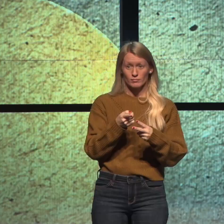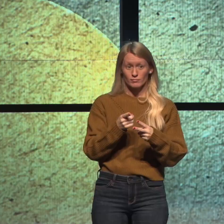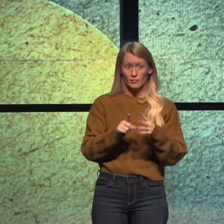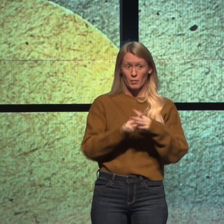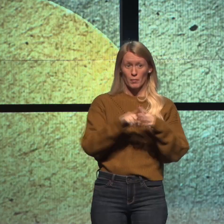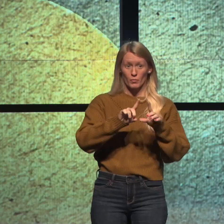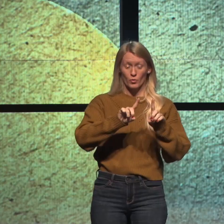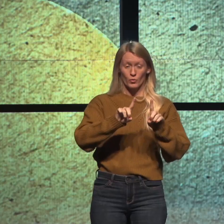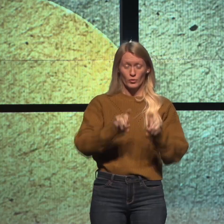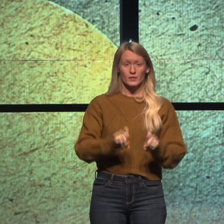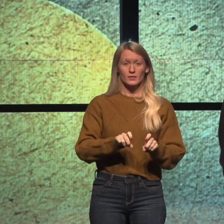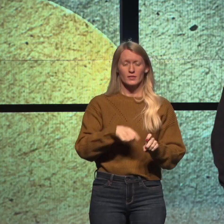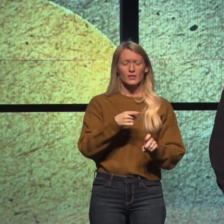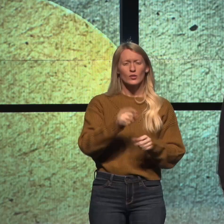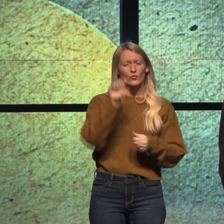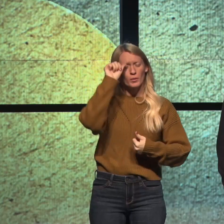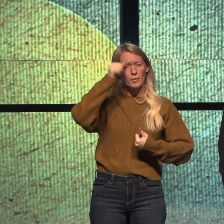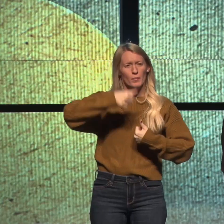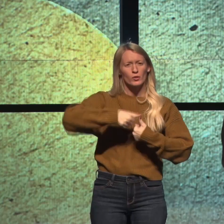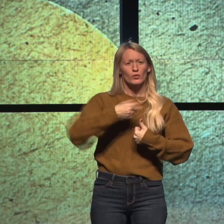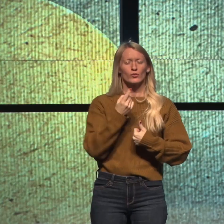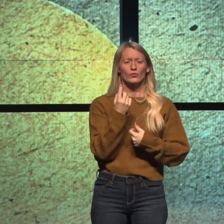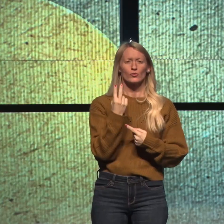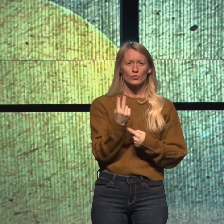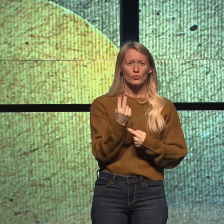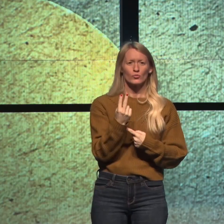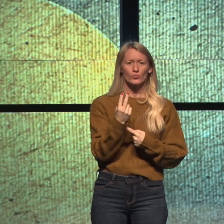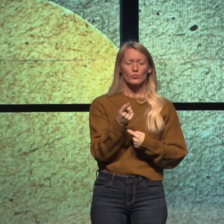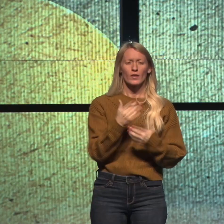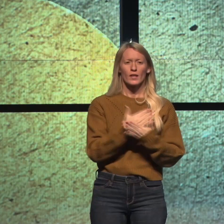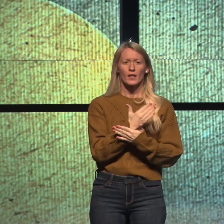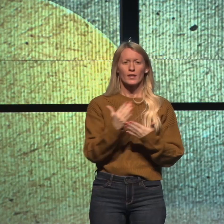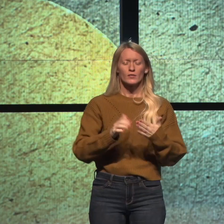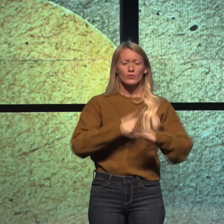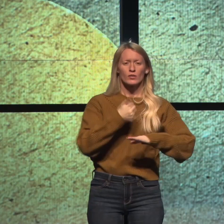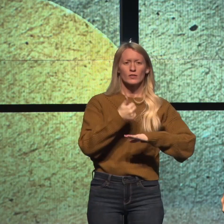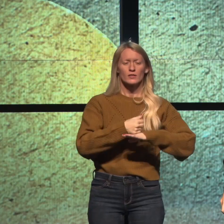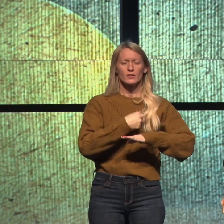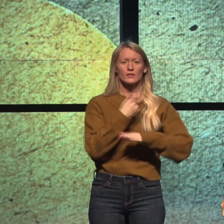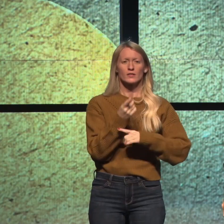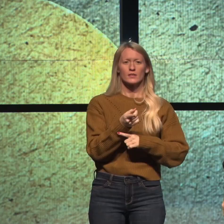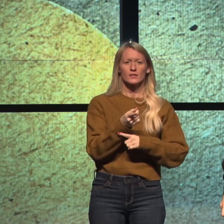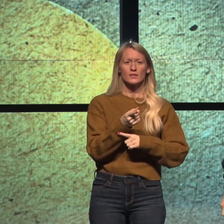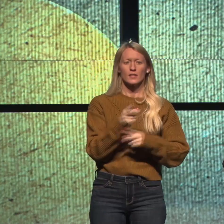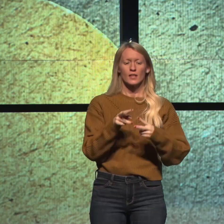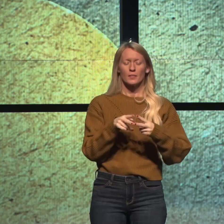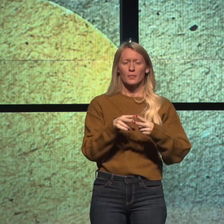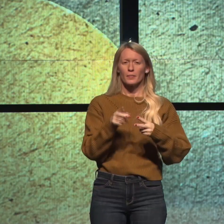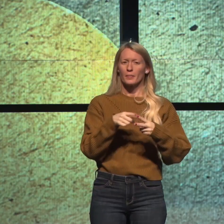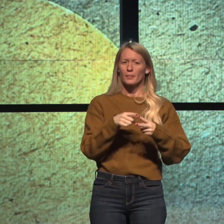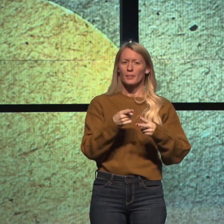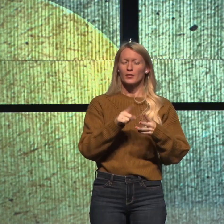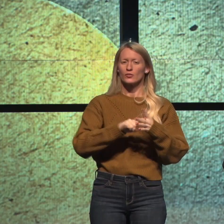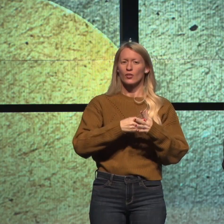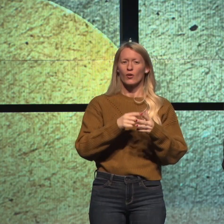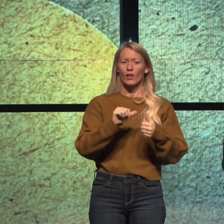Do you remember the 2 grounding things of our theology? They both start with the letter P. Can anybody remember at least one of